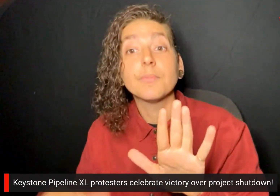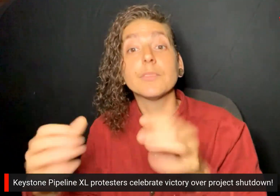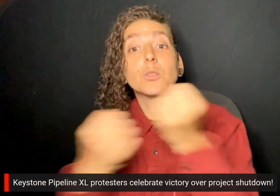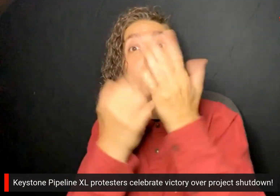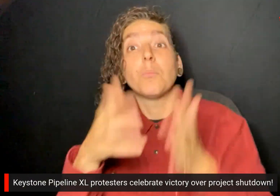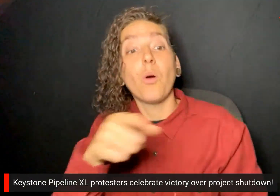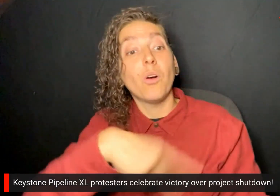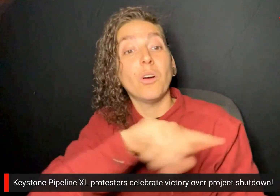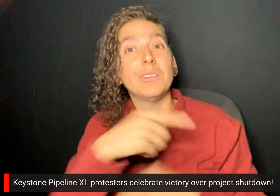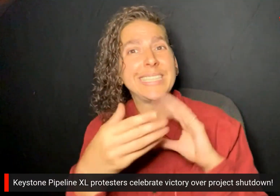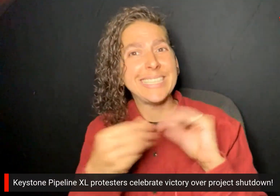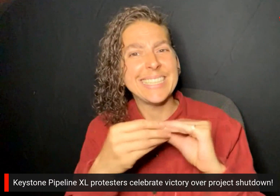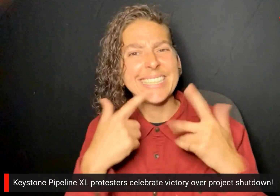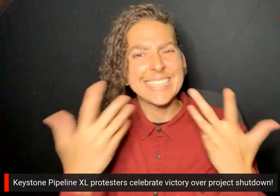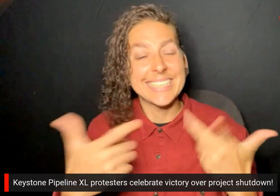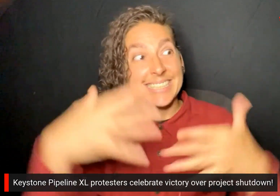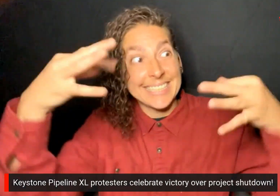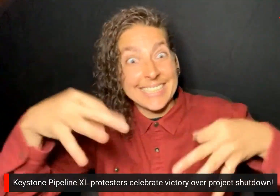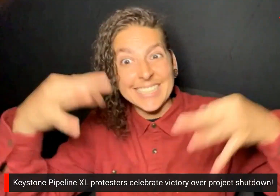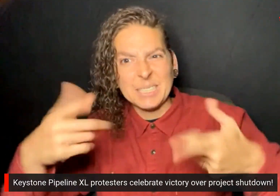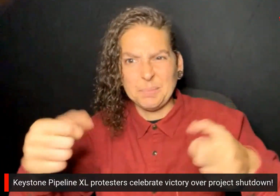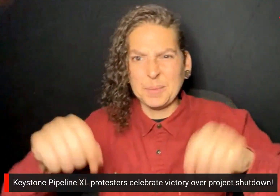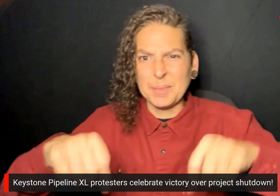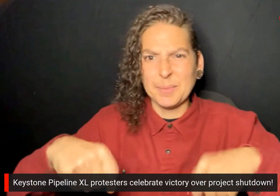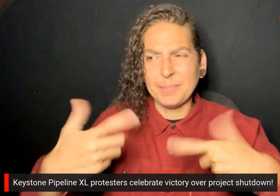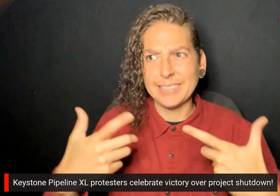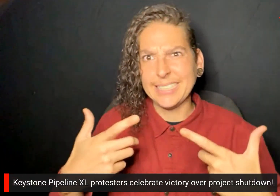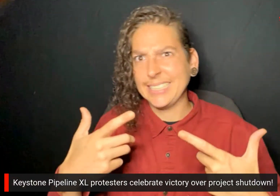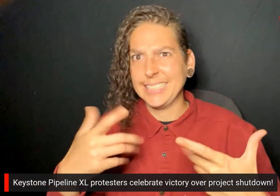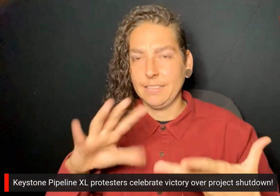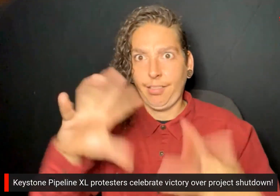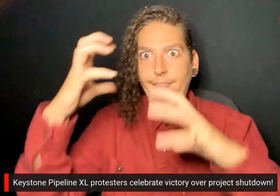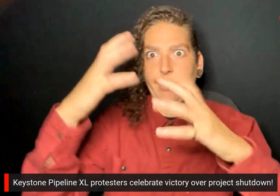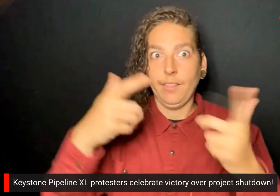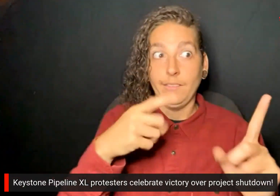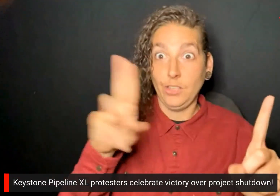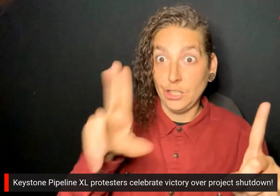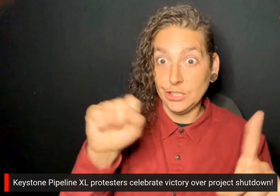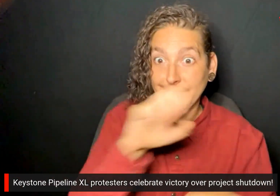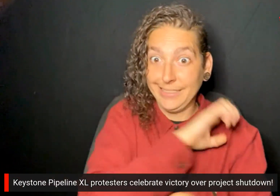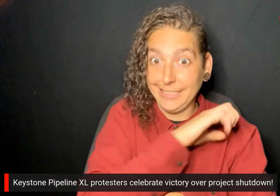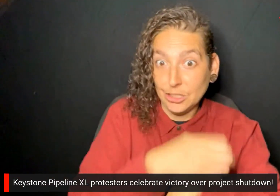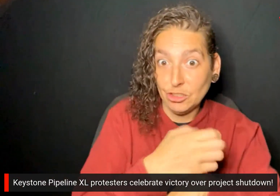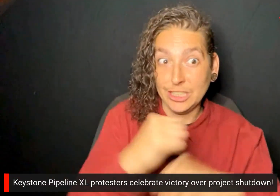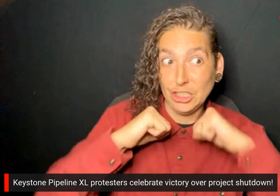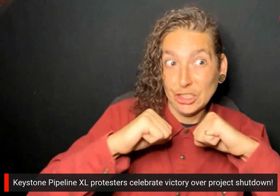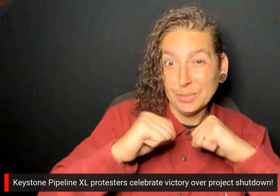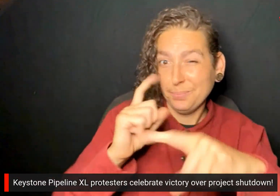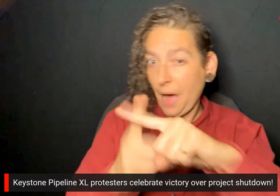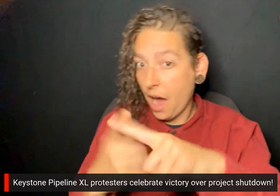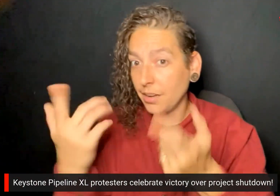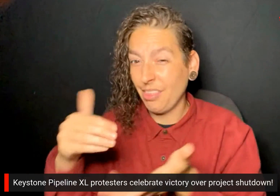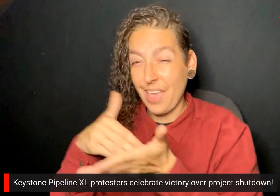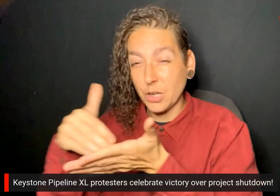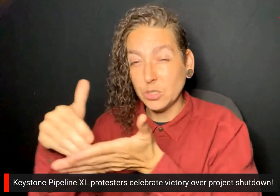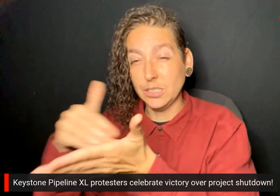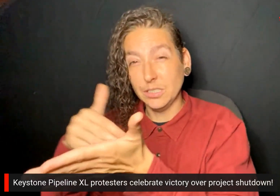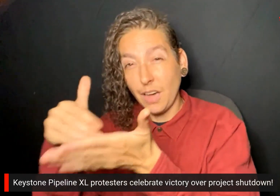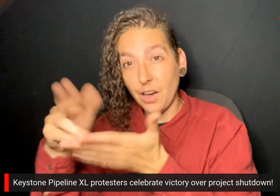But supporters say the decision is a blow to U.S. energy security and a blow to thousands of